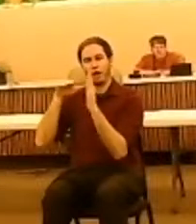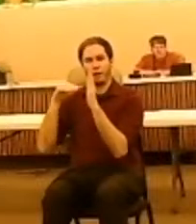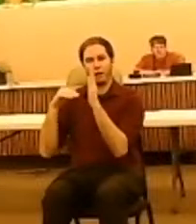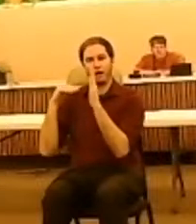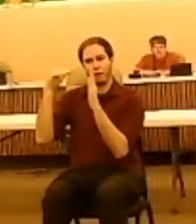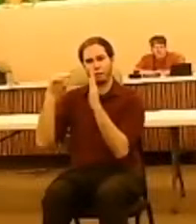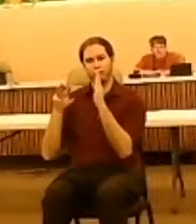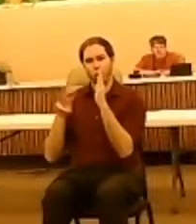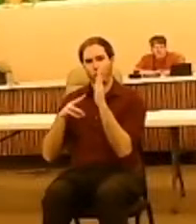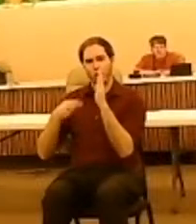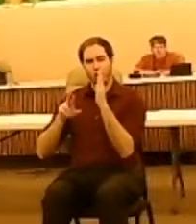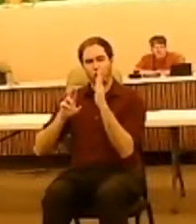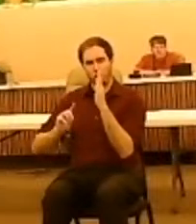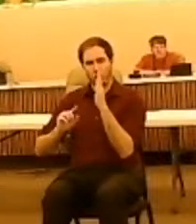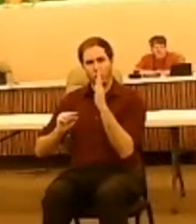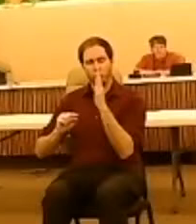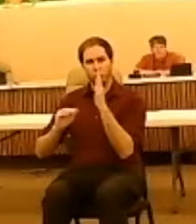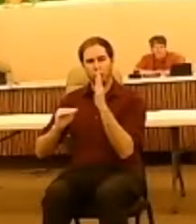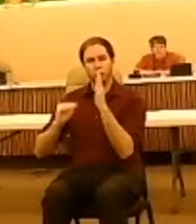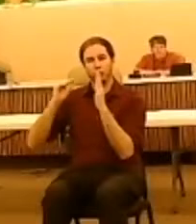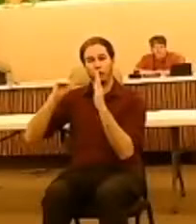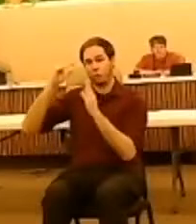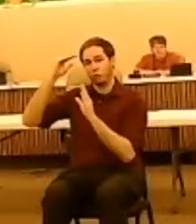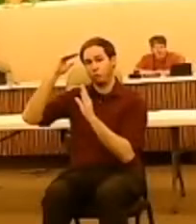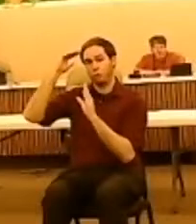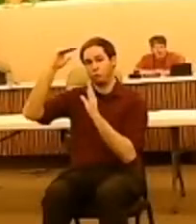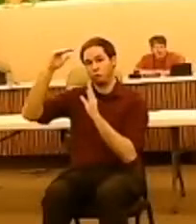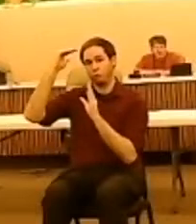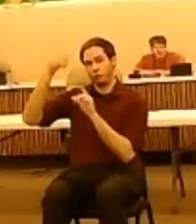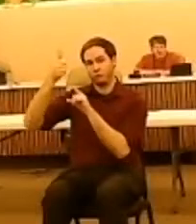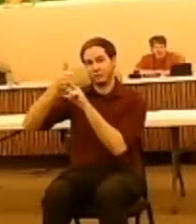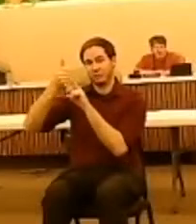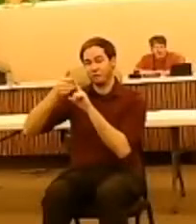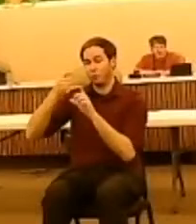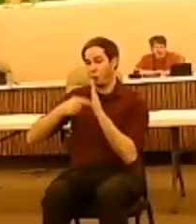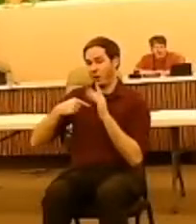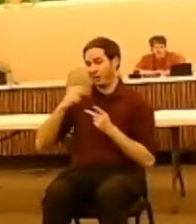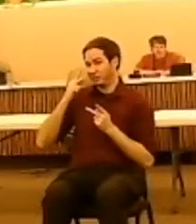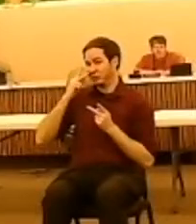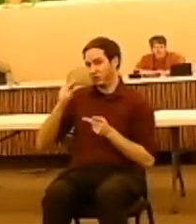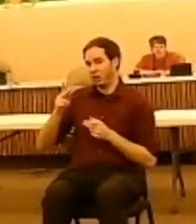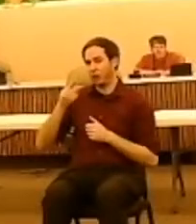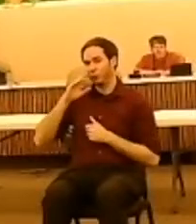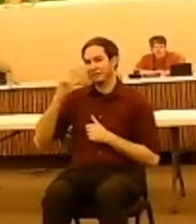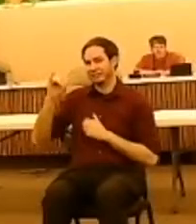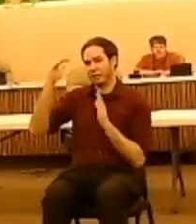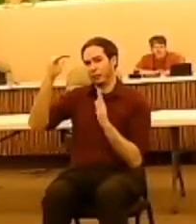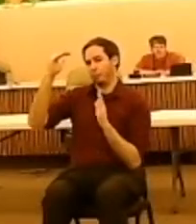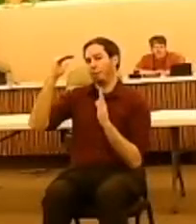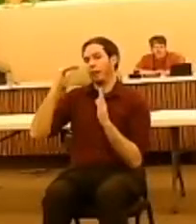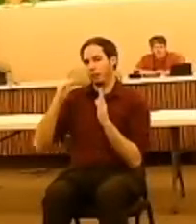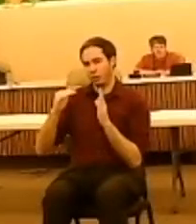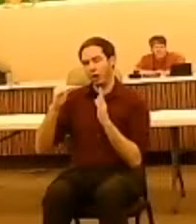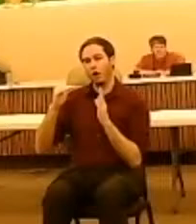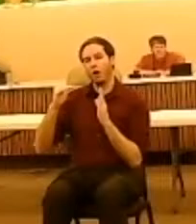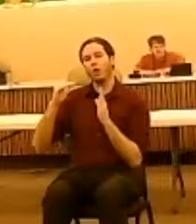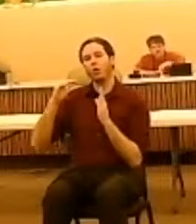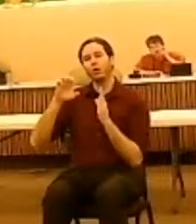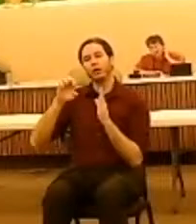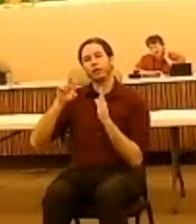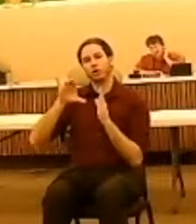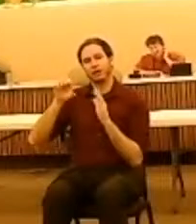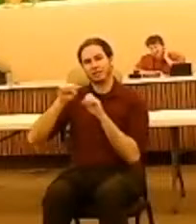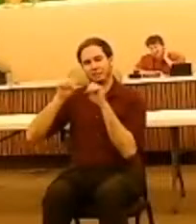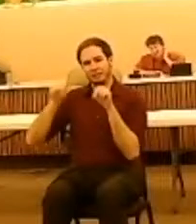West Henrietta Road. The roof from the last plans I saw would still be below the crown of Erie Station